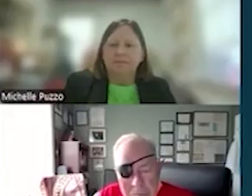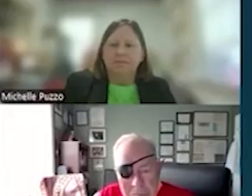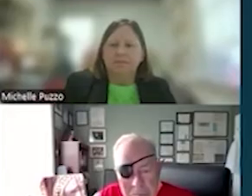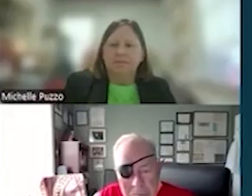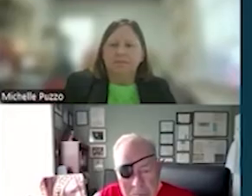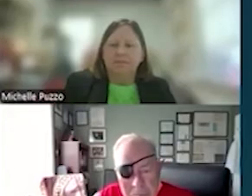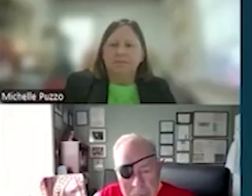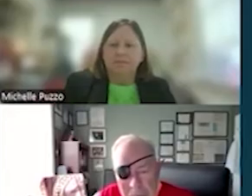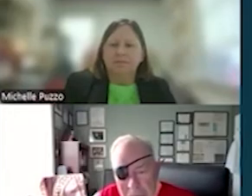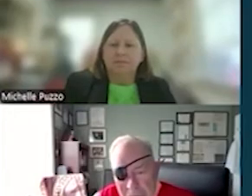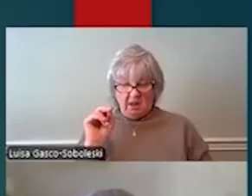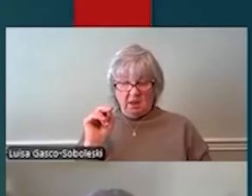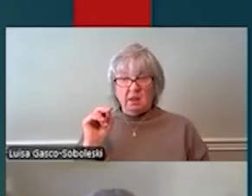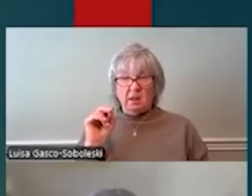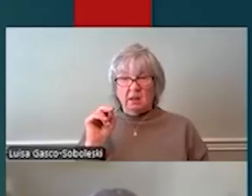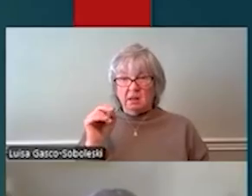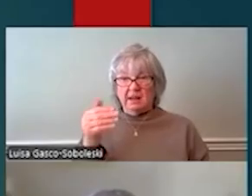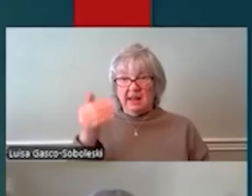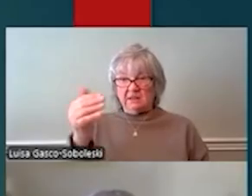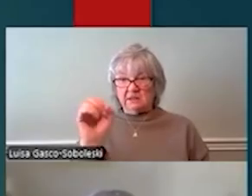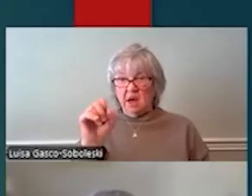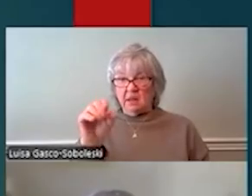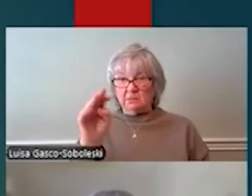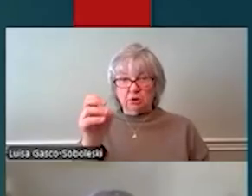And could you go on to the next slide?